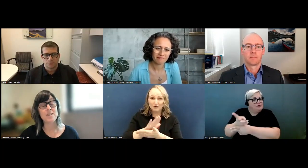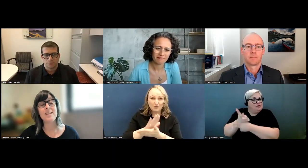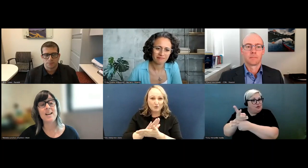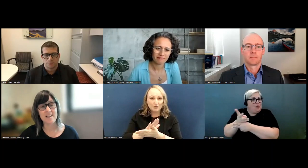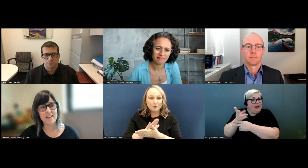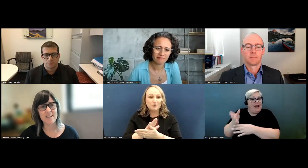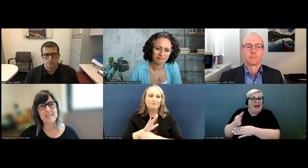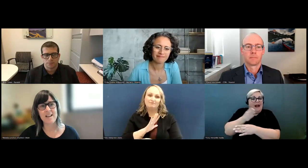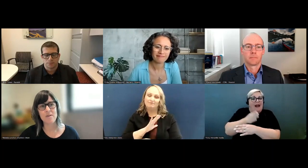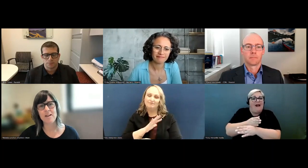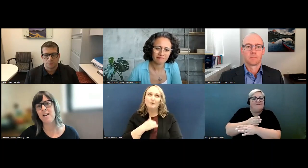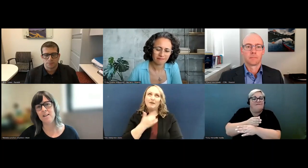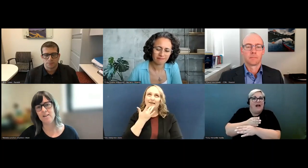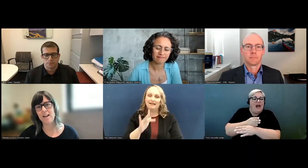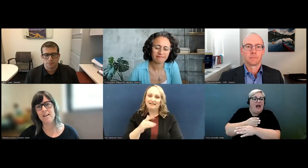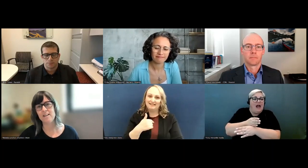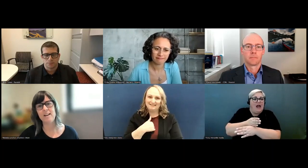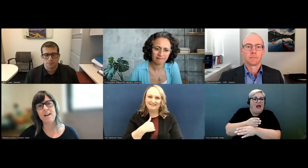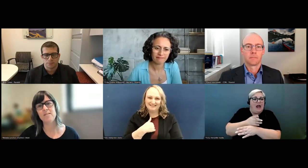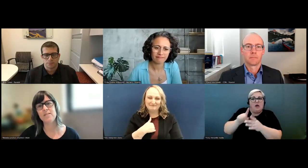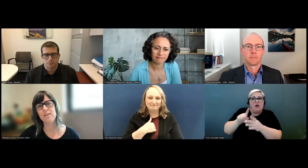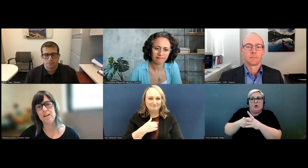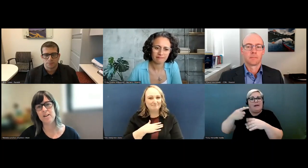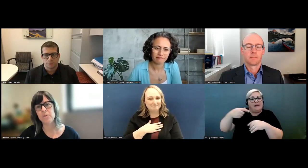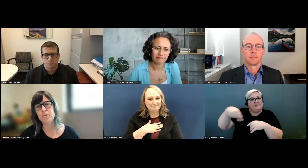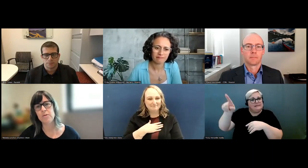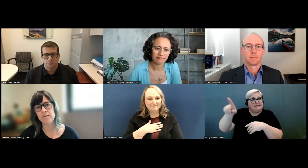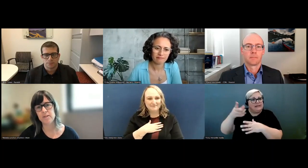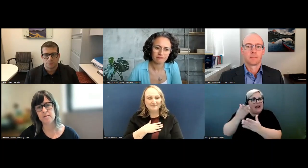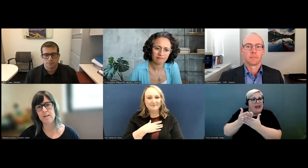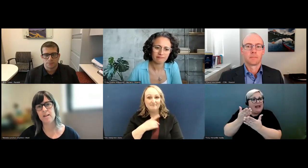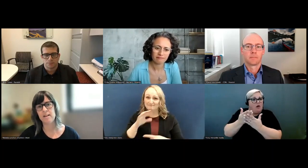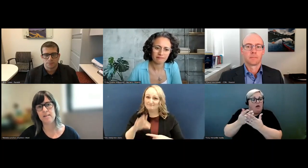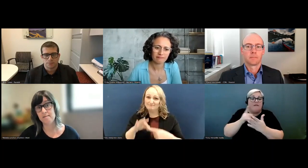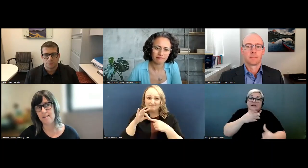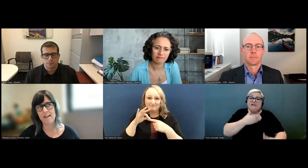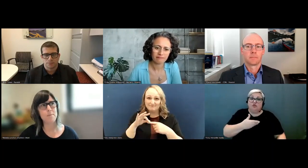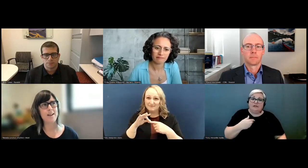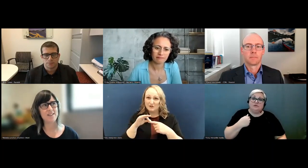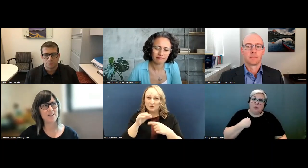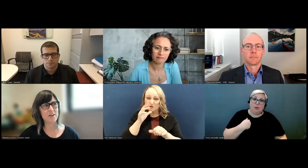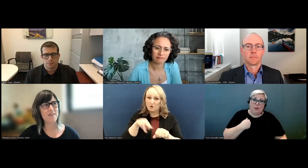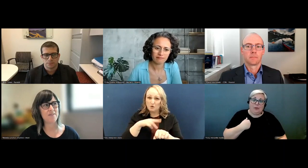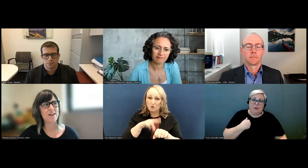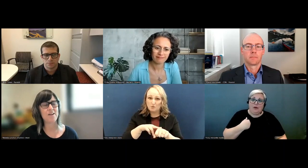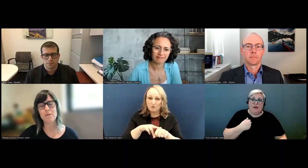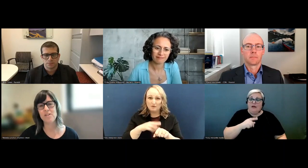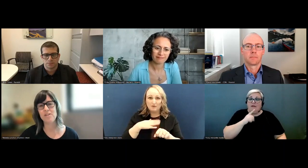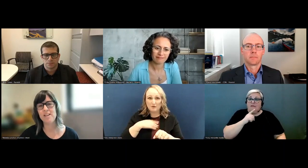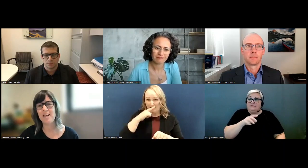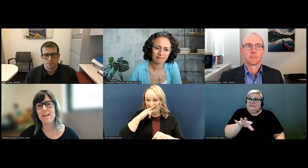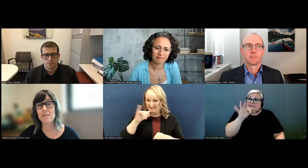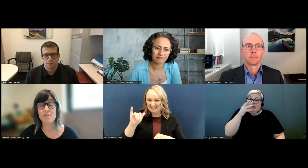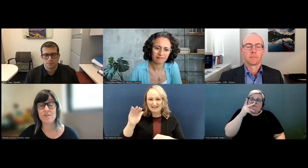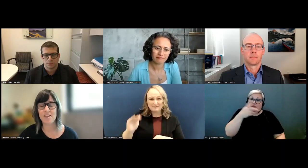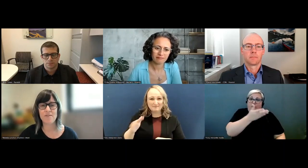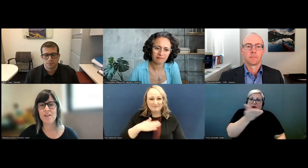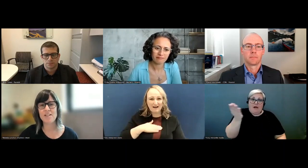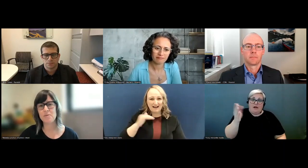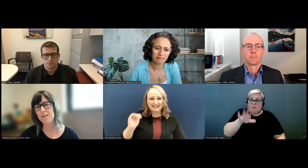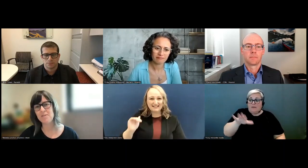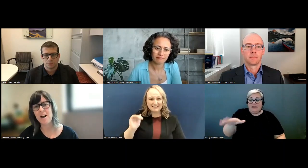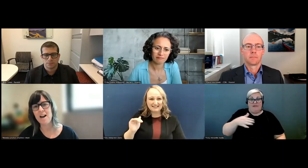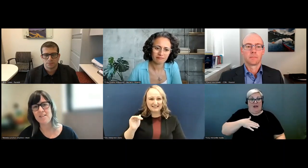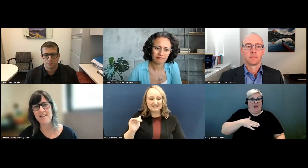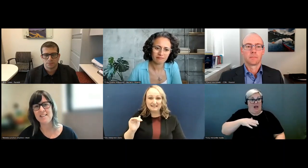I was lucky is how I look at it. It was very unusual for a kid like mine to have that opportunity, and it was only a few